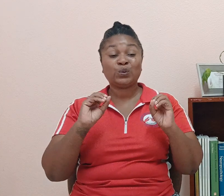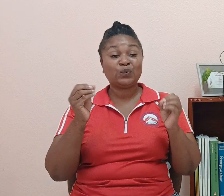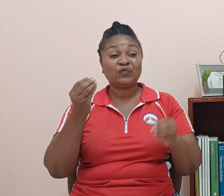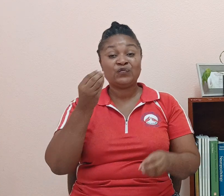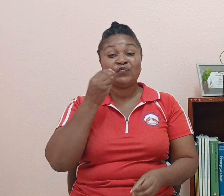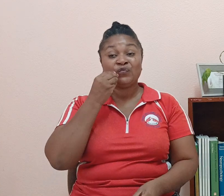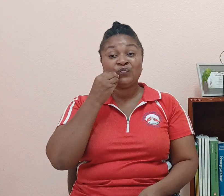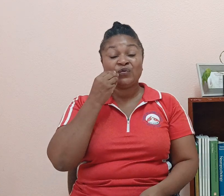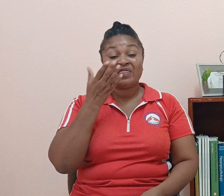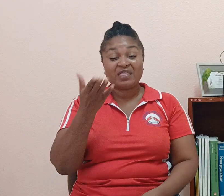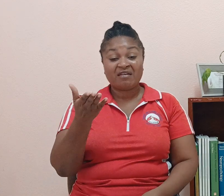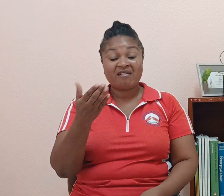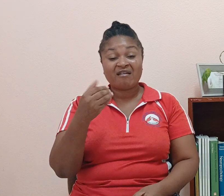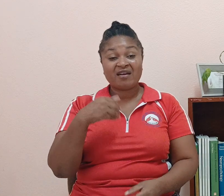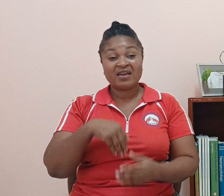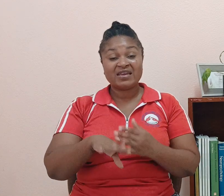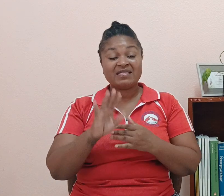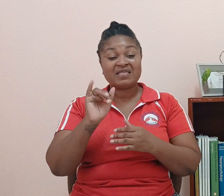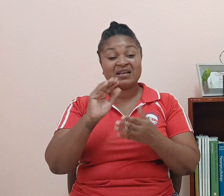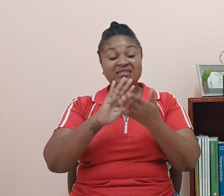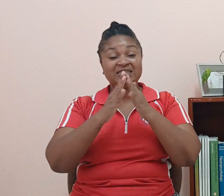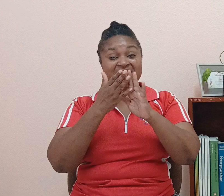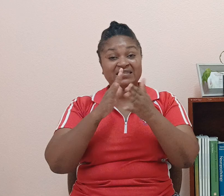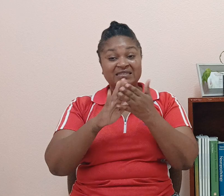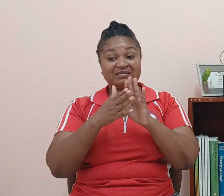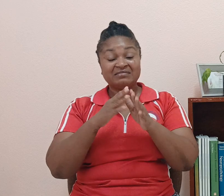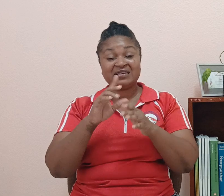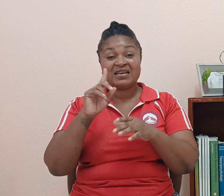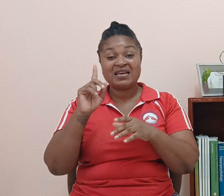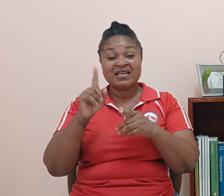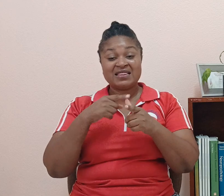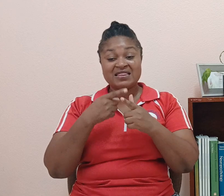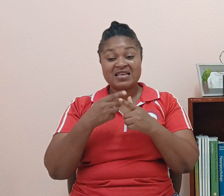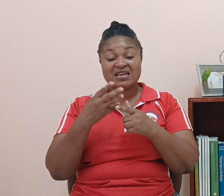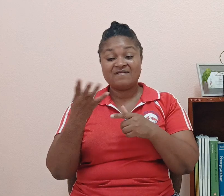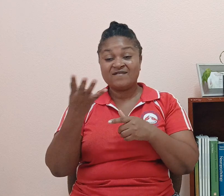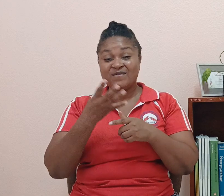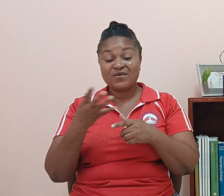and so the family moved to Moab to look for food.